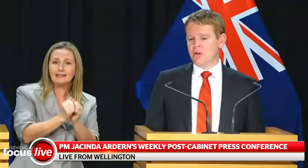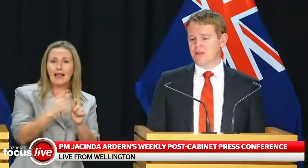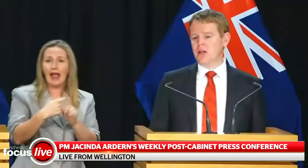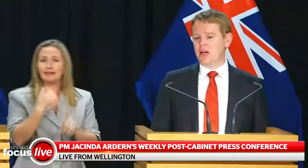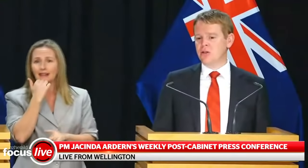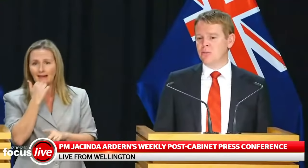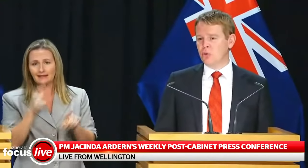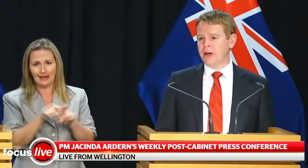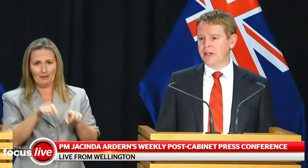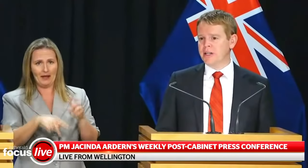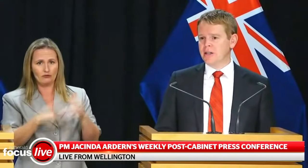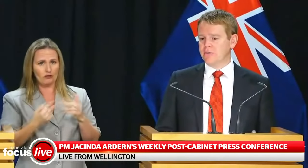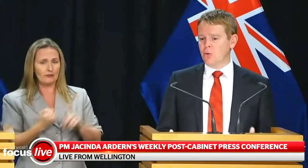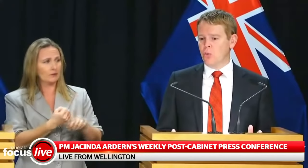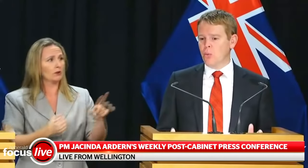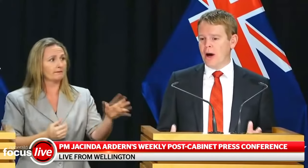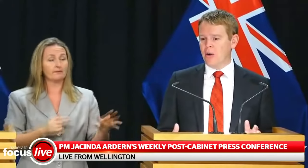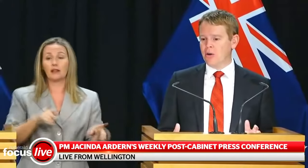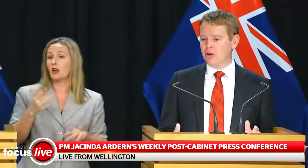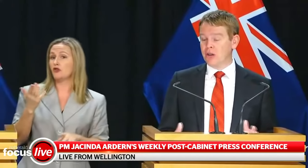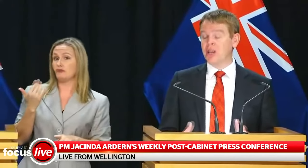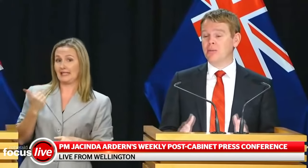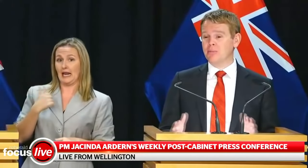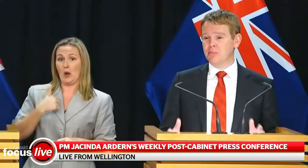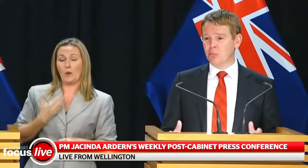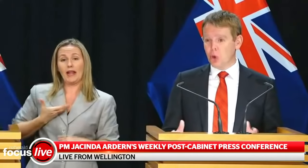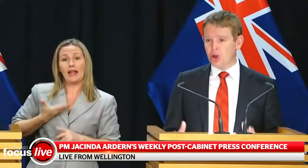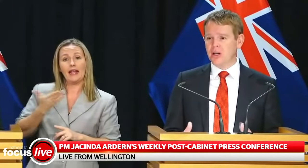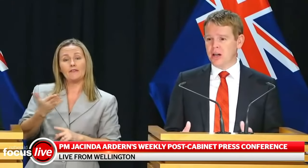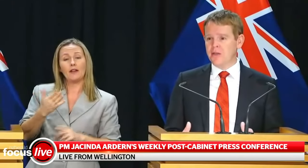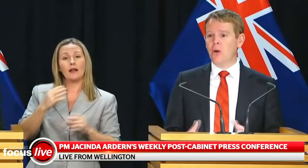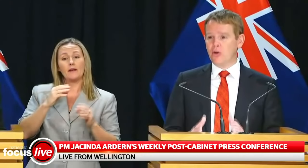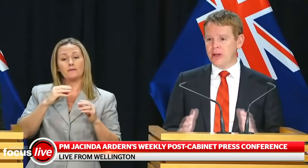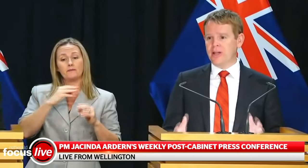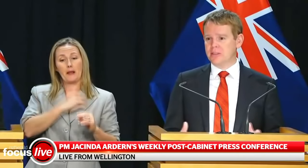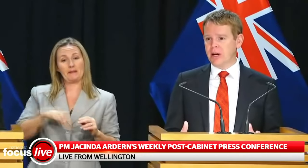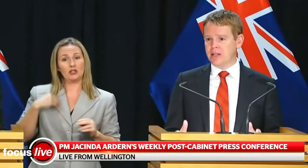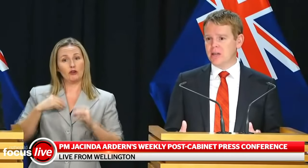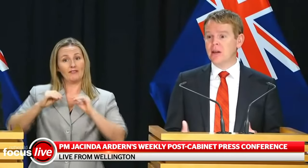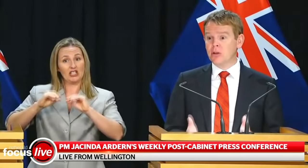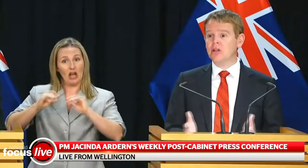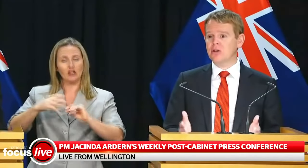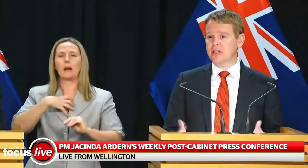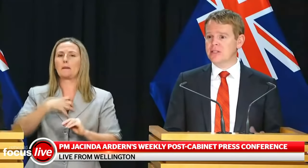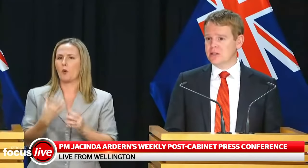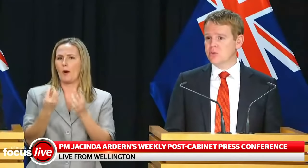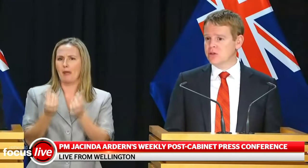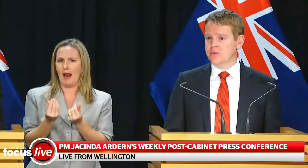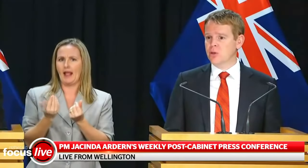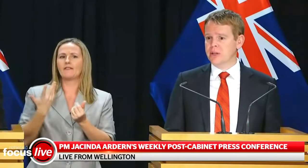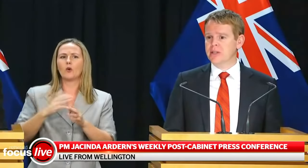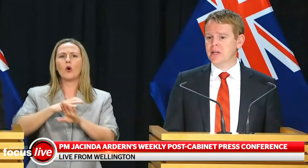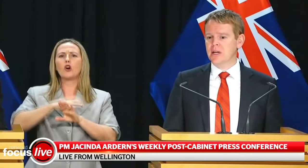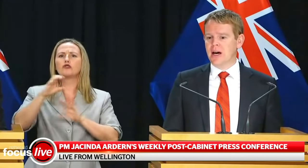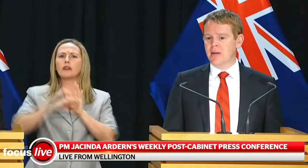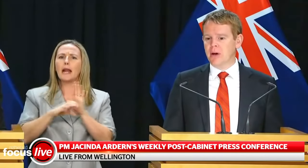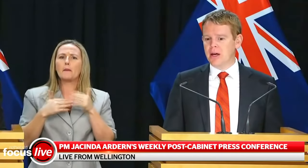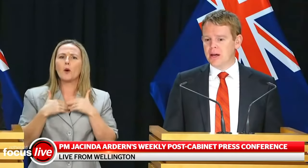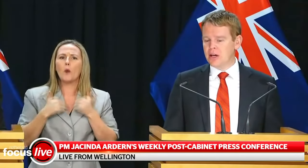the Ministry of Education more money for curriculum work in the wellbeing space, and that will include these sorts of